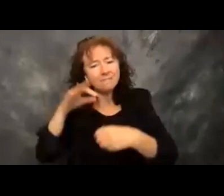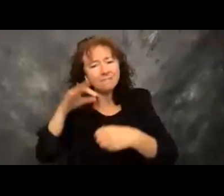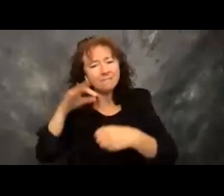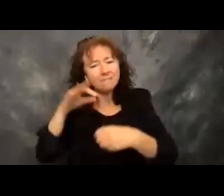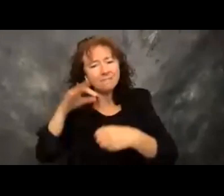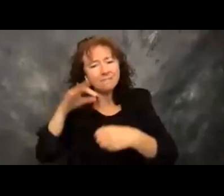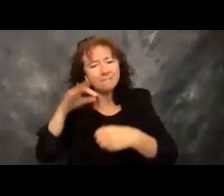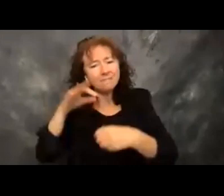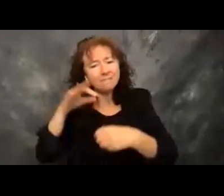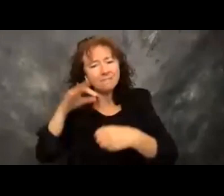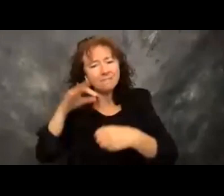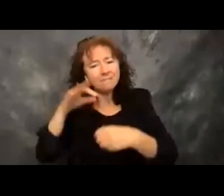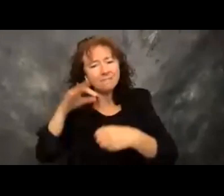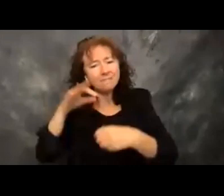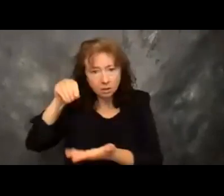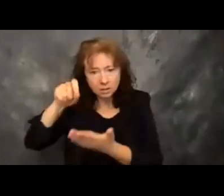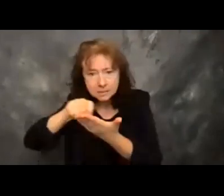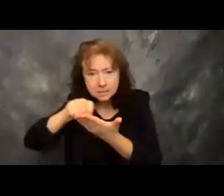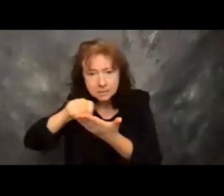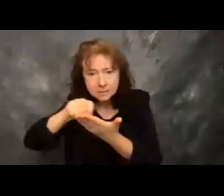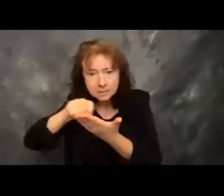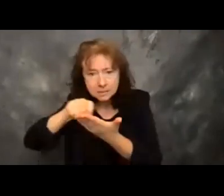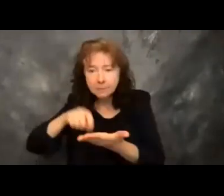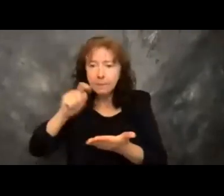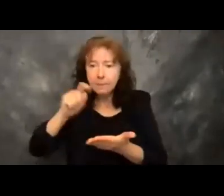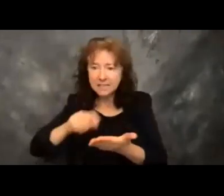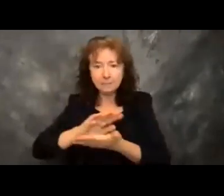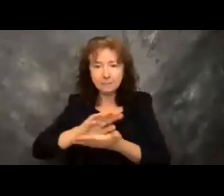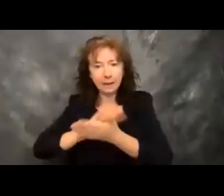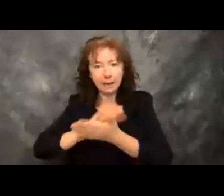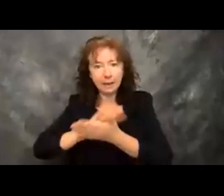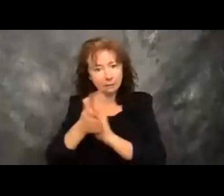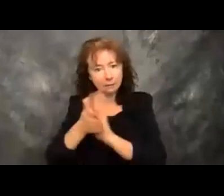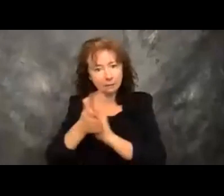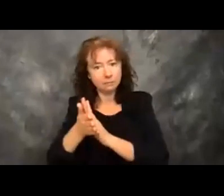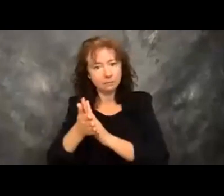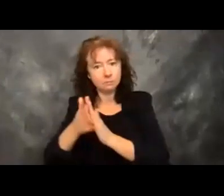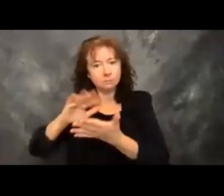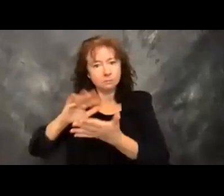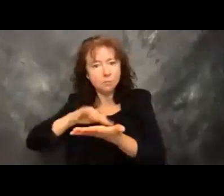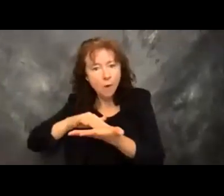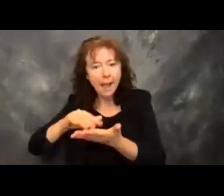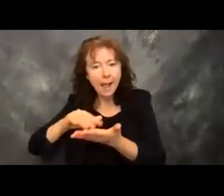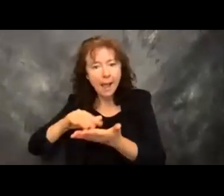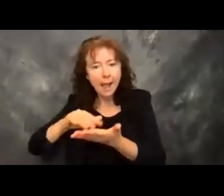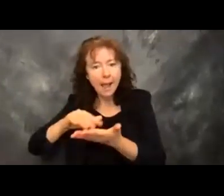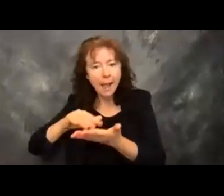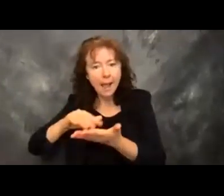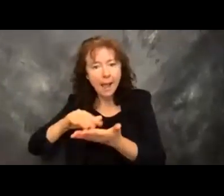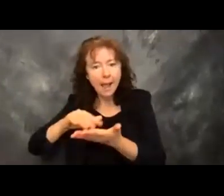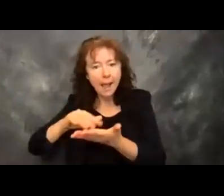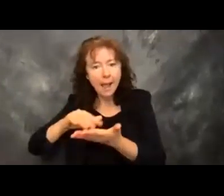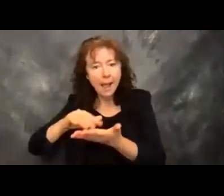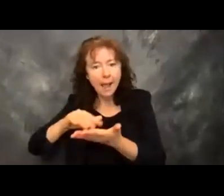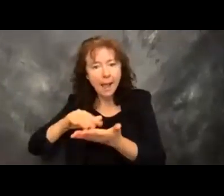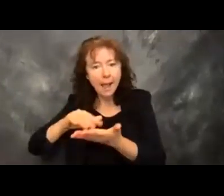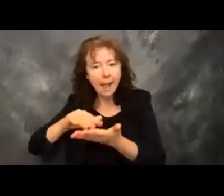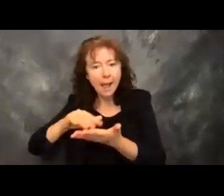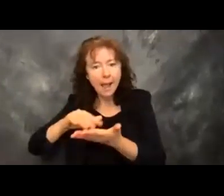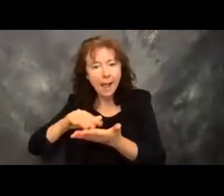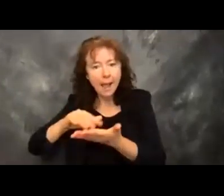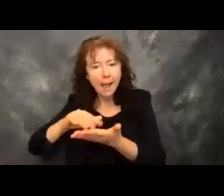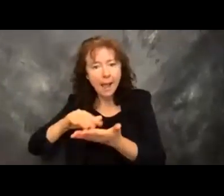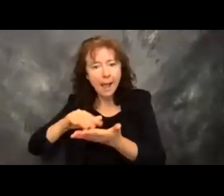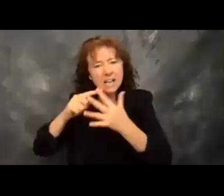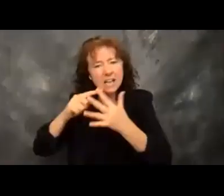information. So this is like all together that we have to reach the high